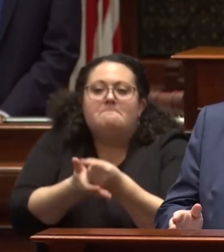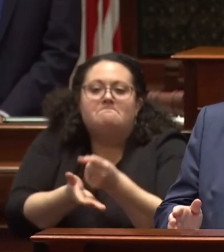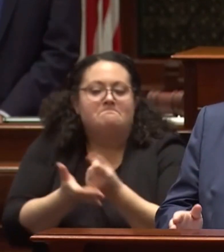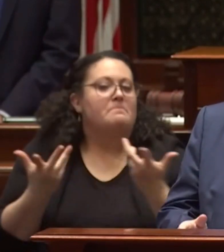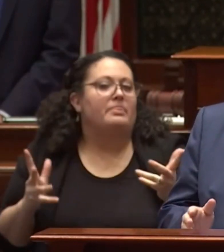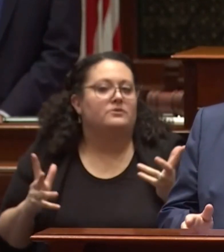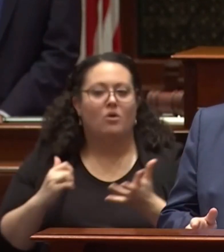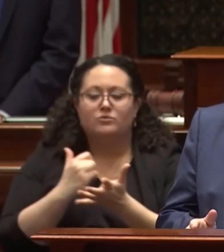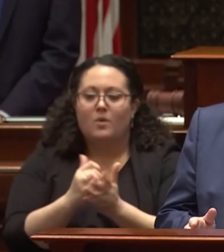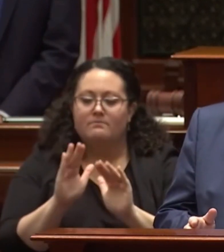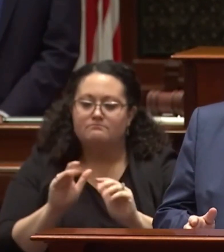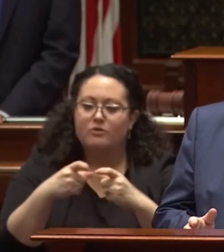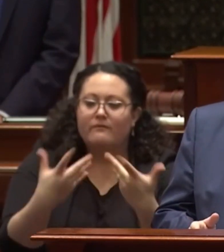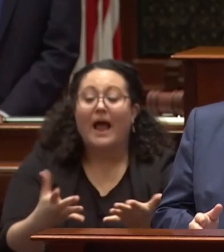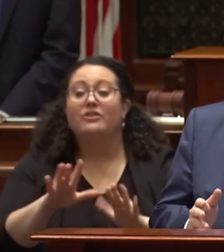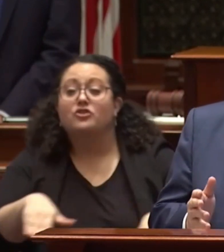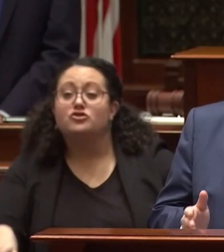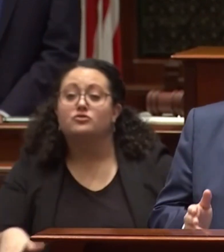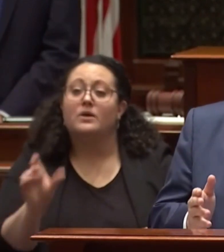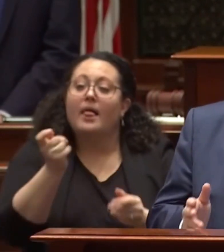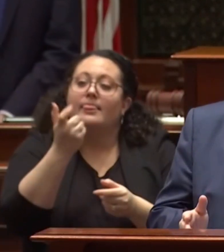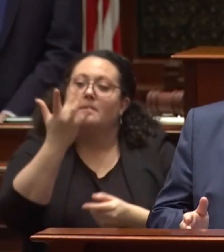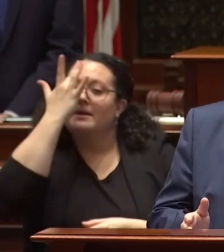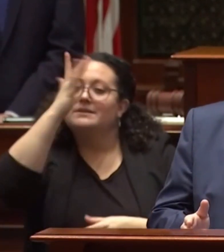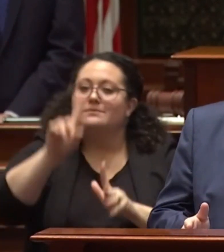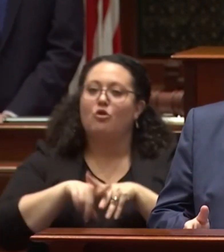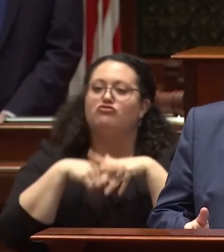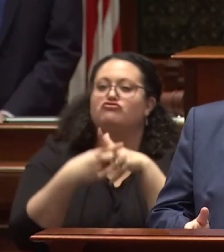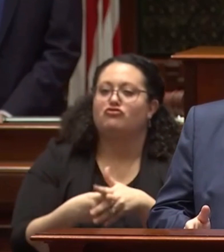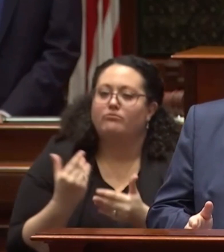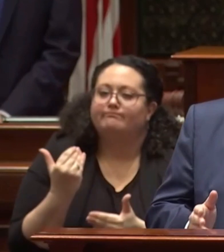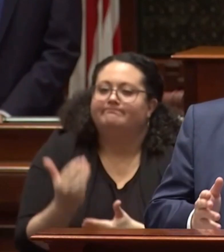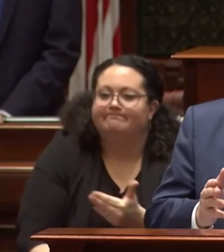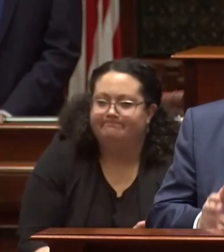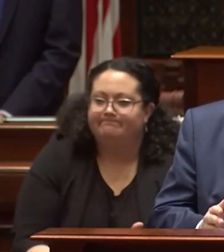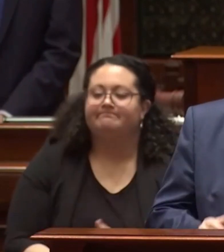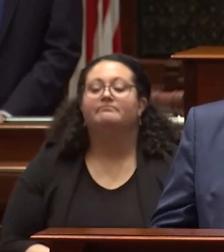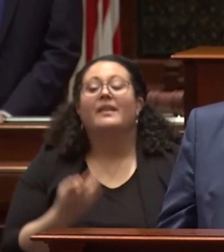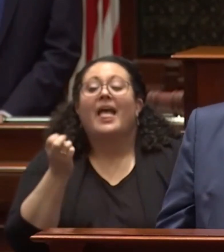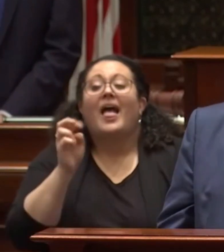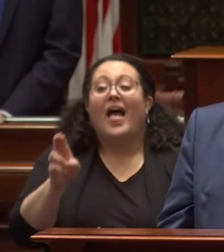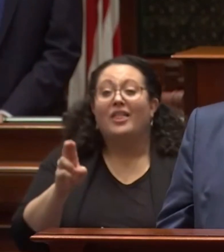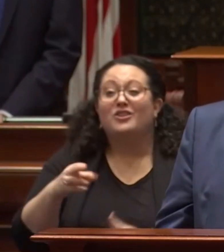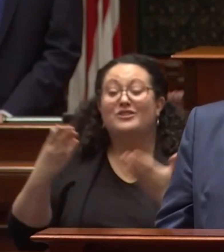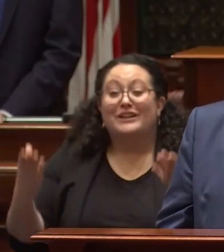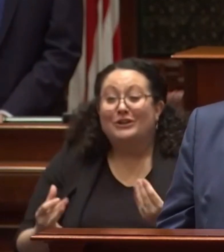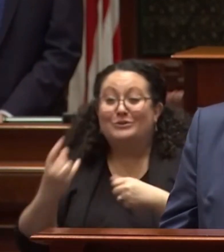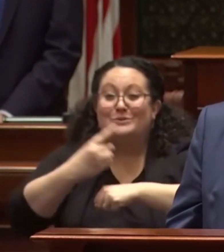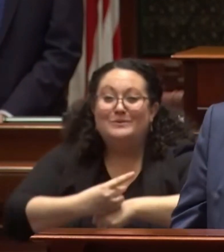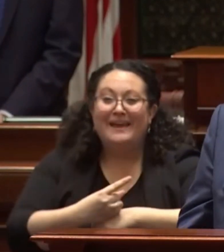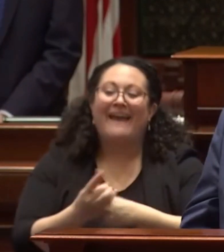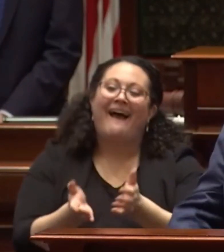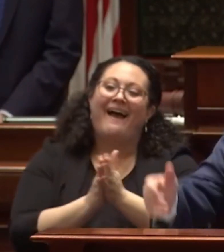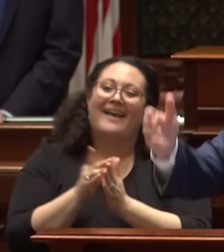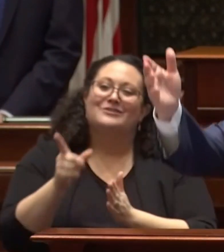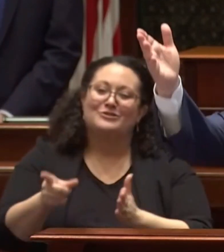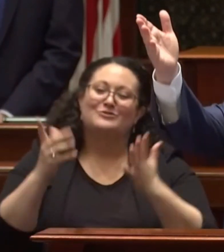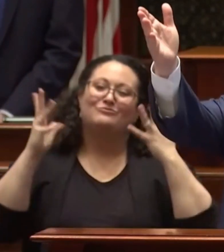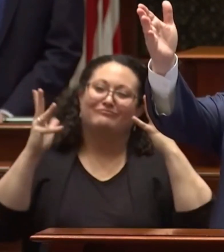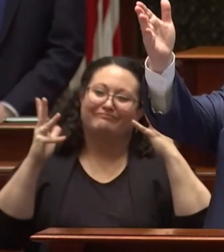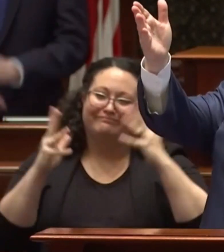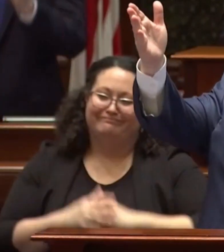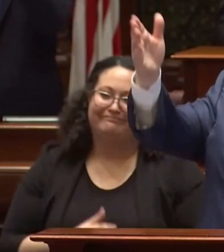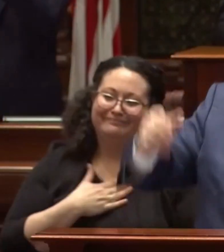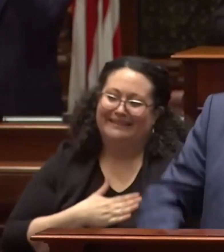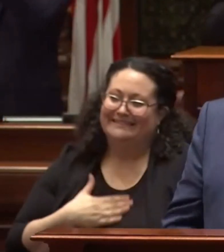extra help to give their kids that smart start. Heather is here today, and I ask you to give her a